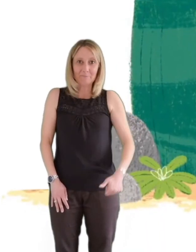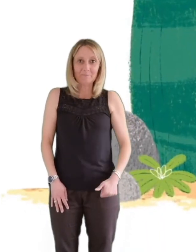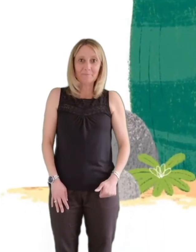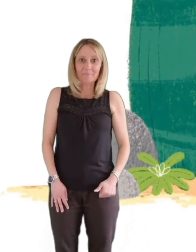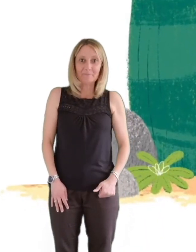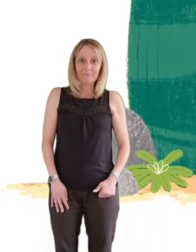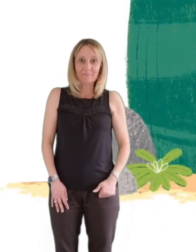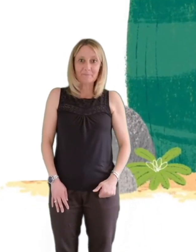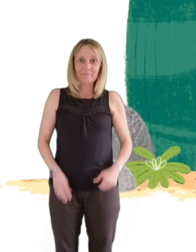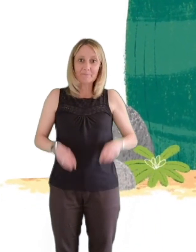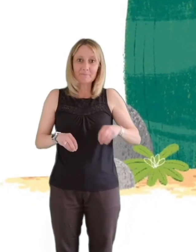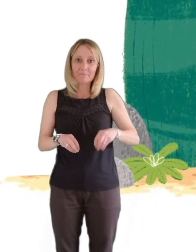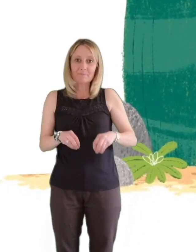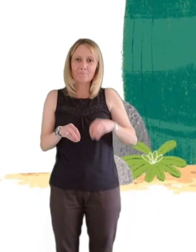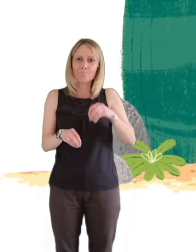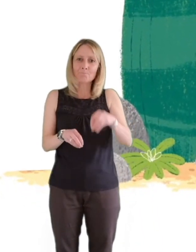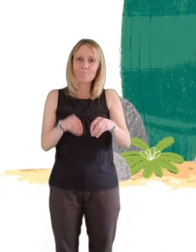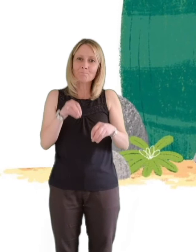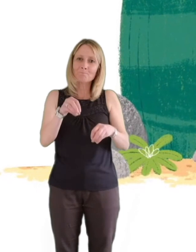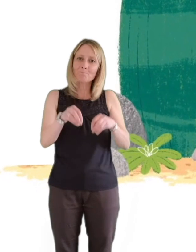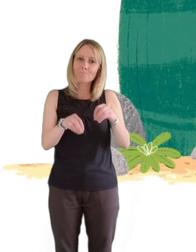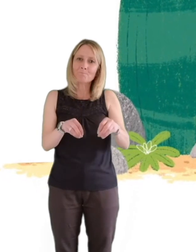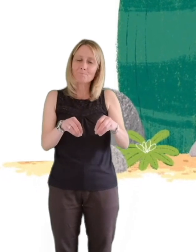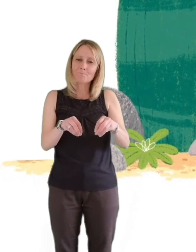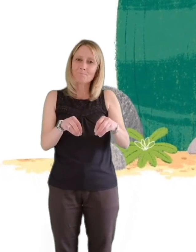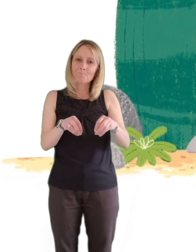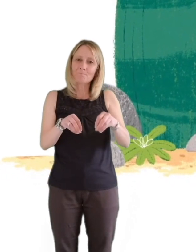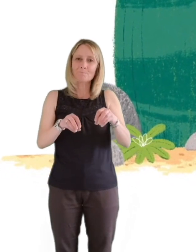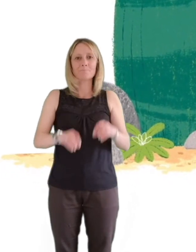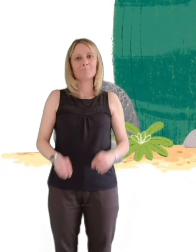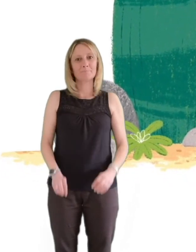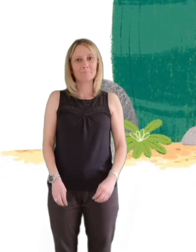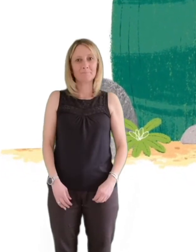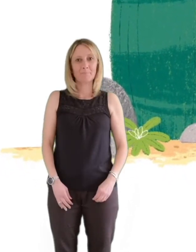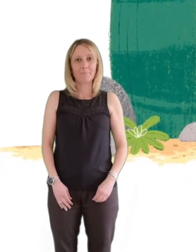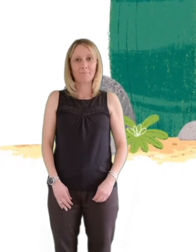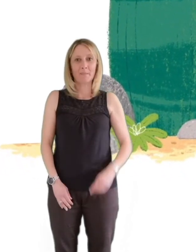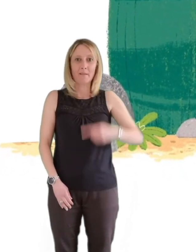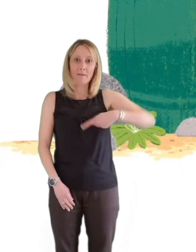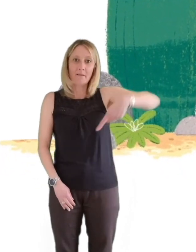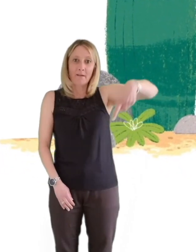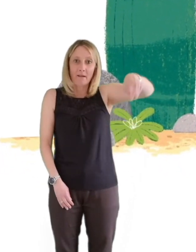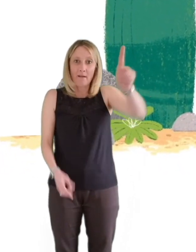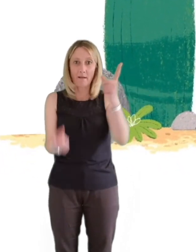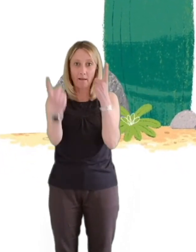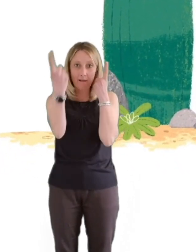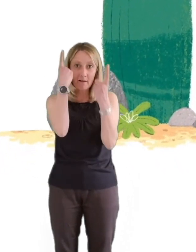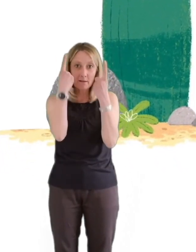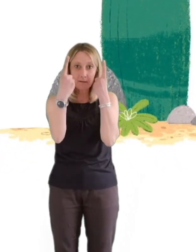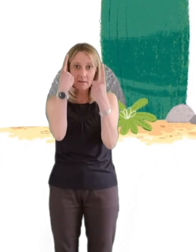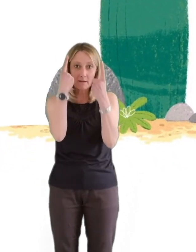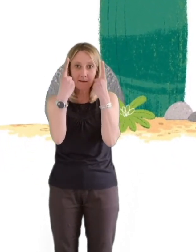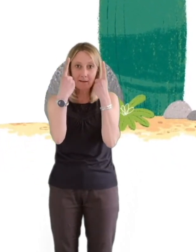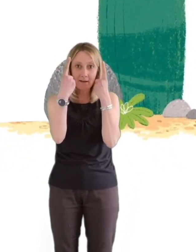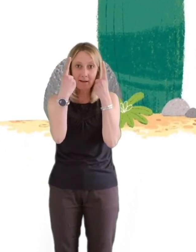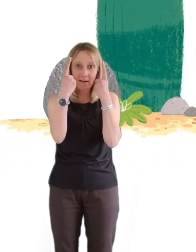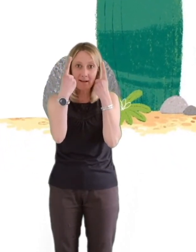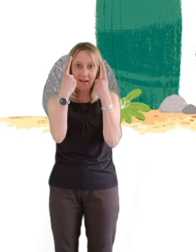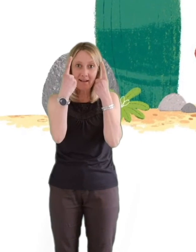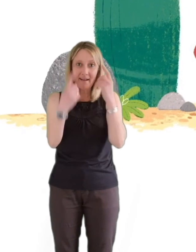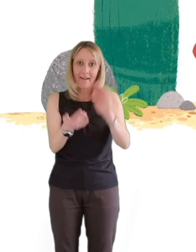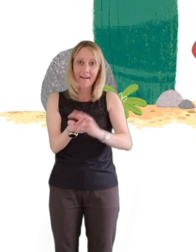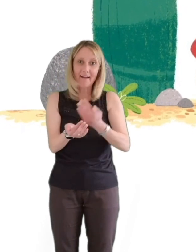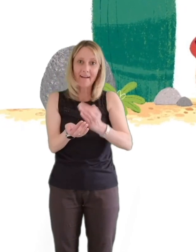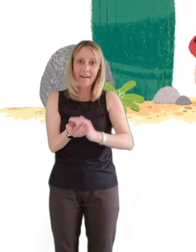Then he put away his tin and all the worries in his head, freed his little butterfly for